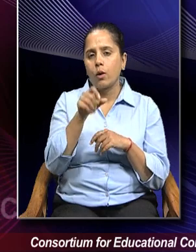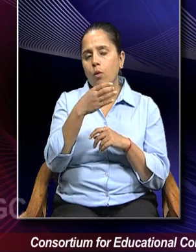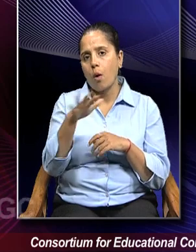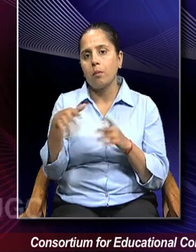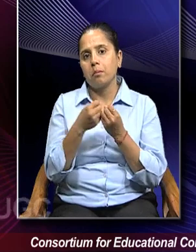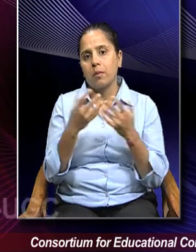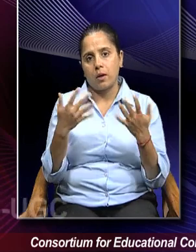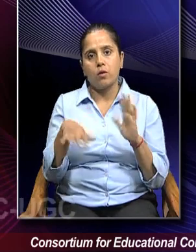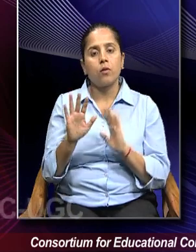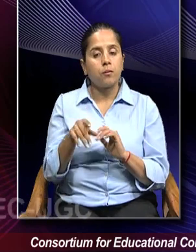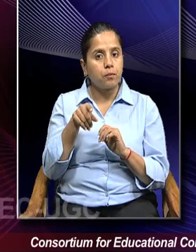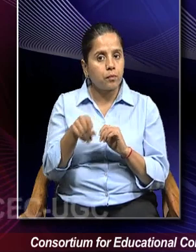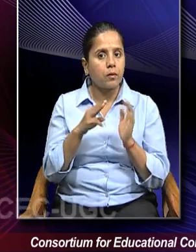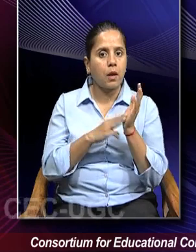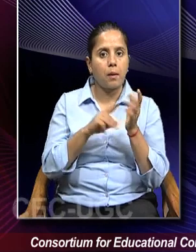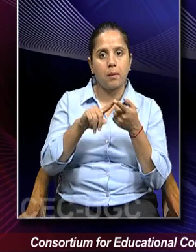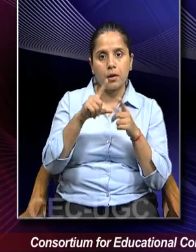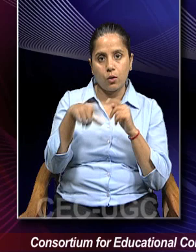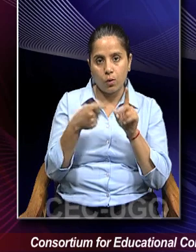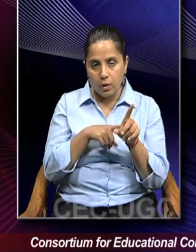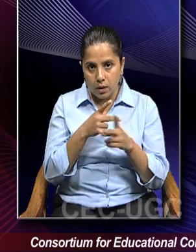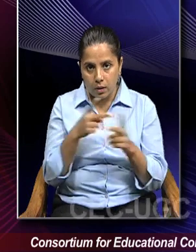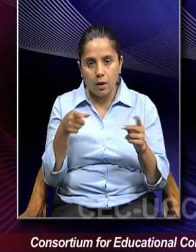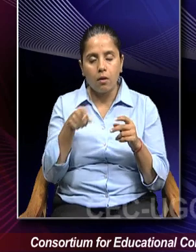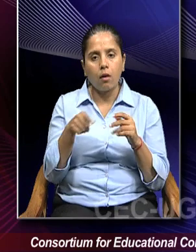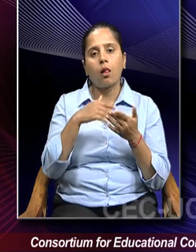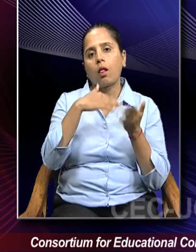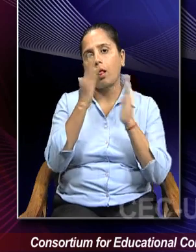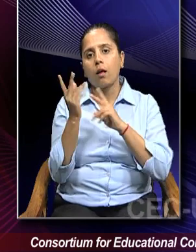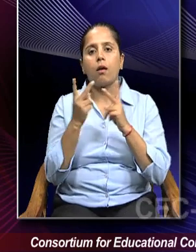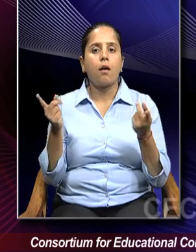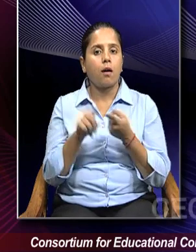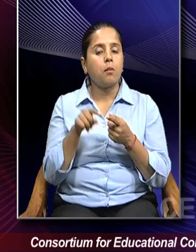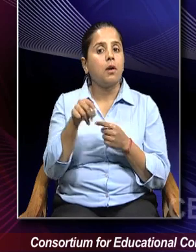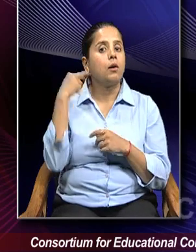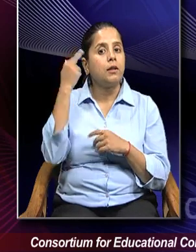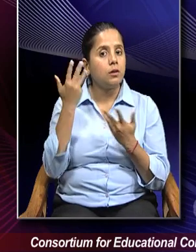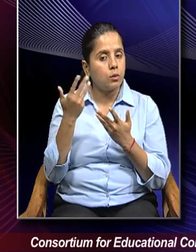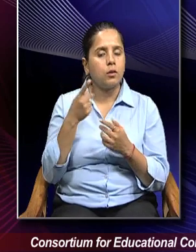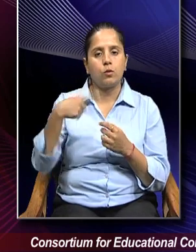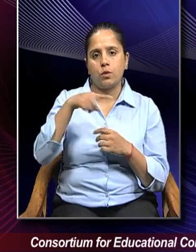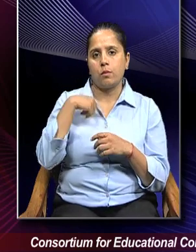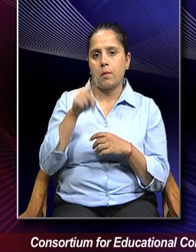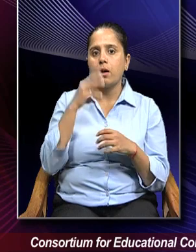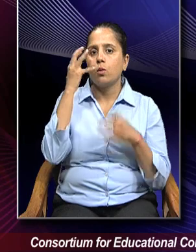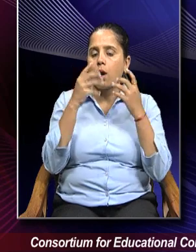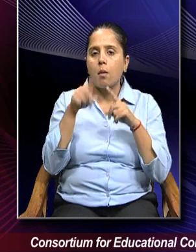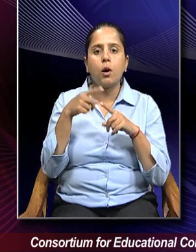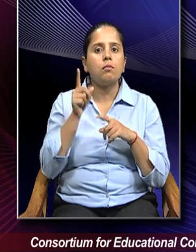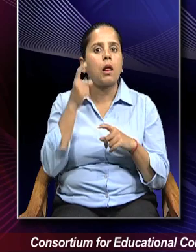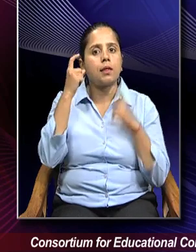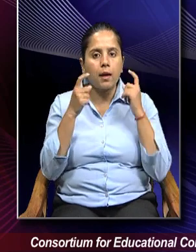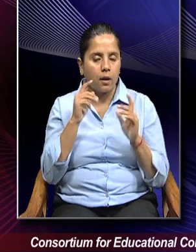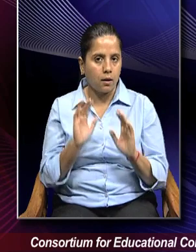meritocracy, and mediocrity is going to become the order of the day. And that is what we should be worried about. We should